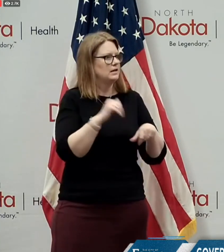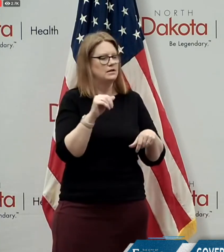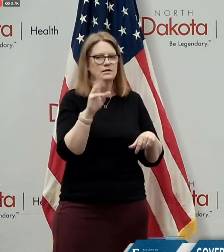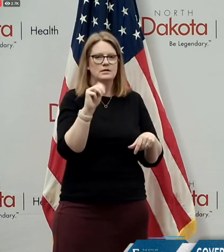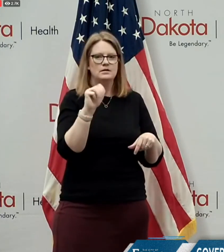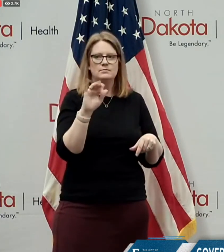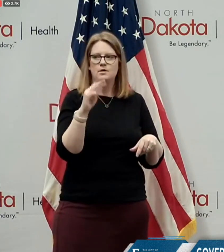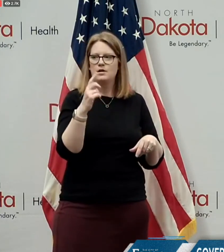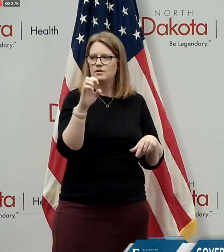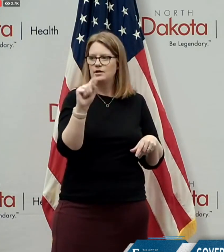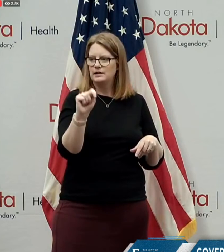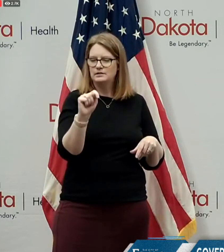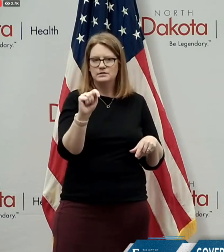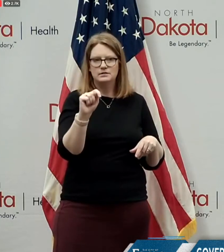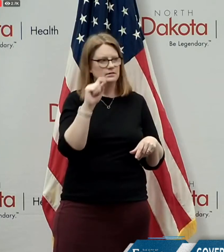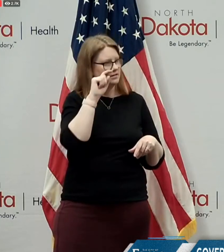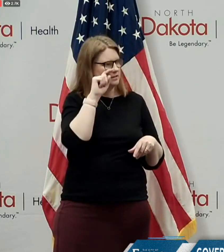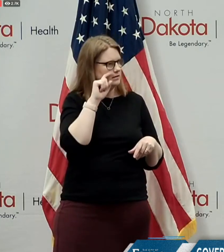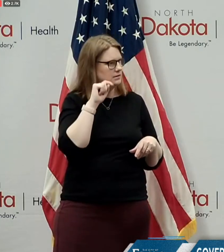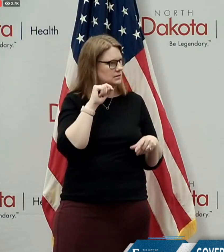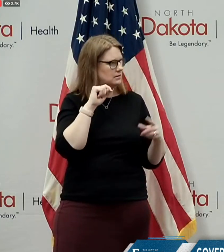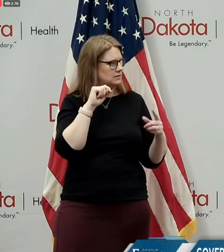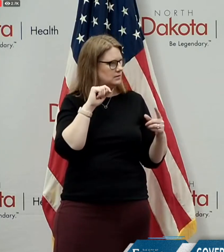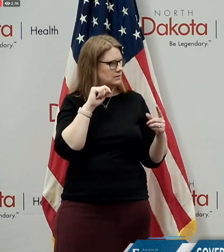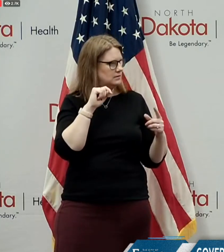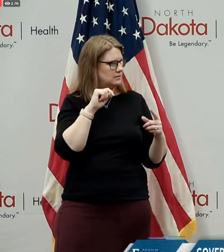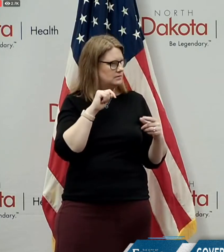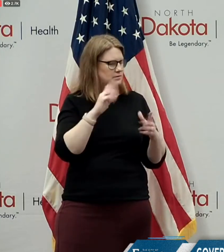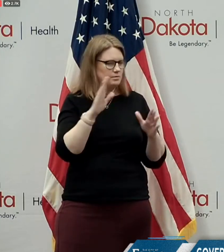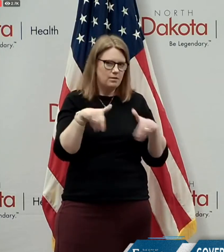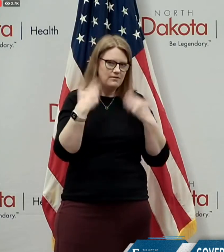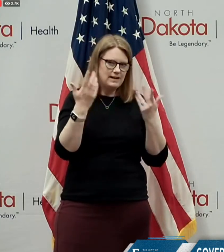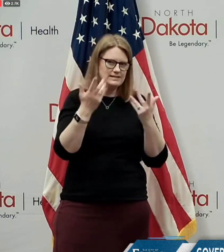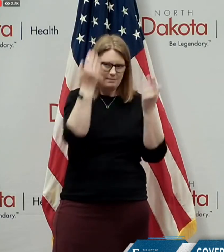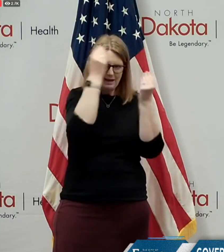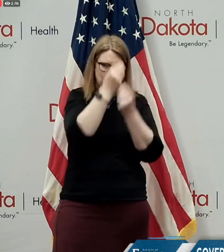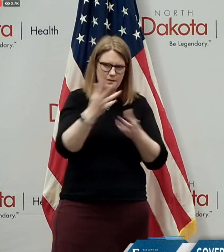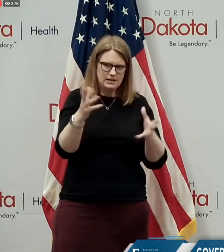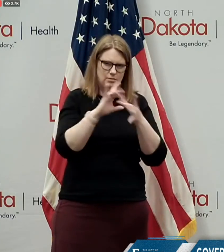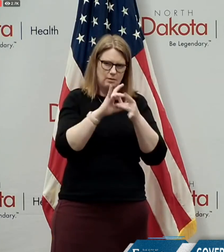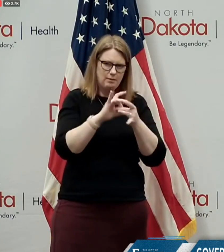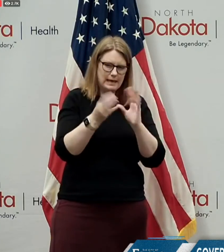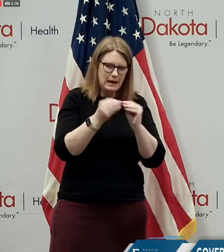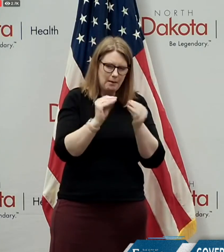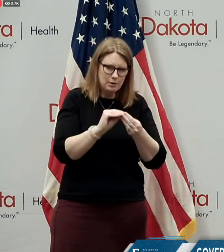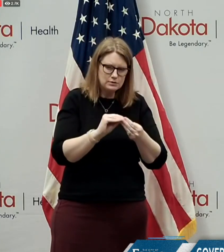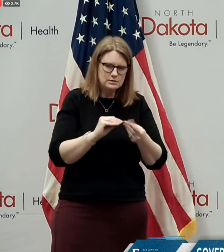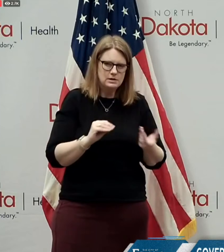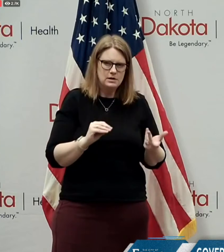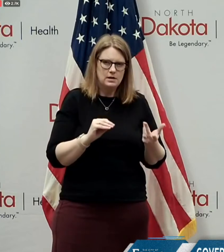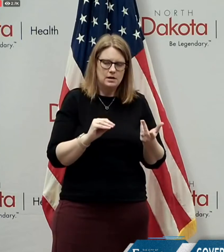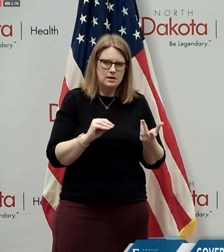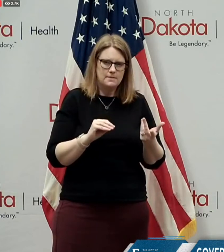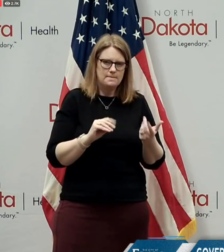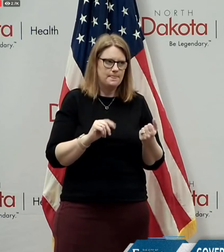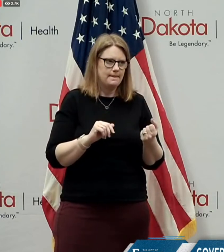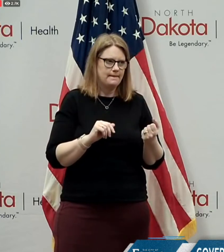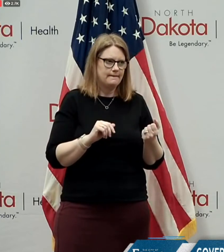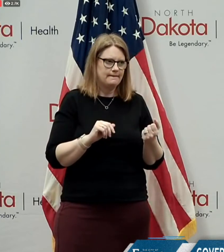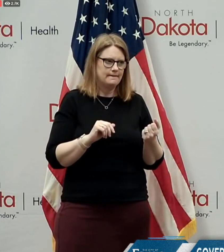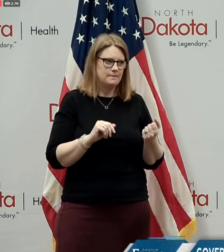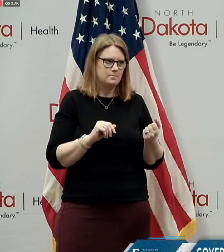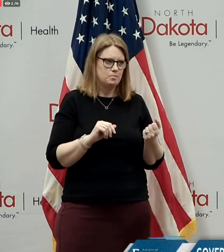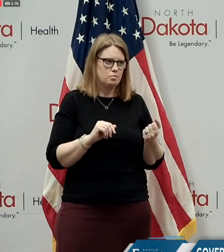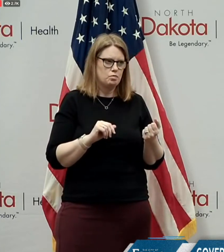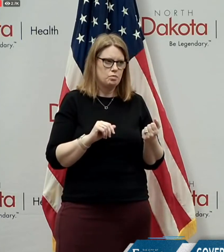up in a bit here to give us some numbers. And again, you know,